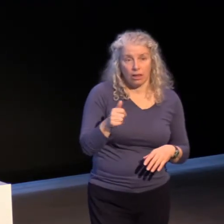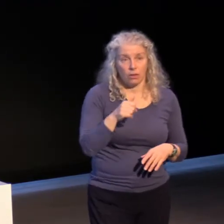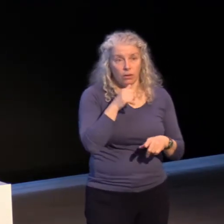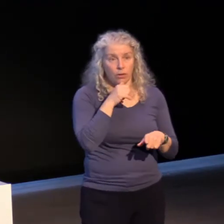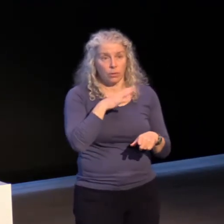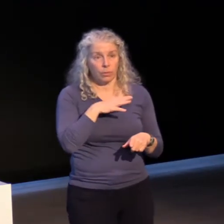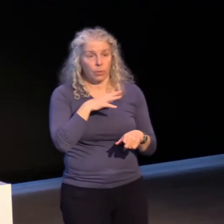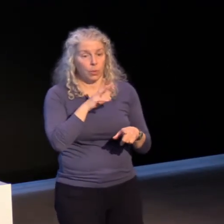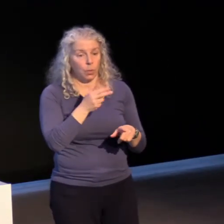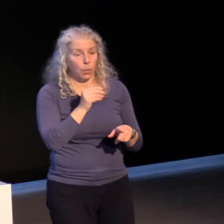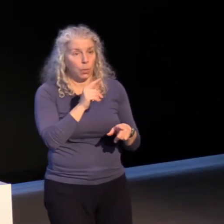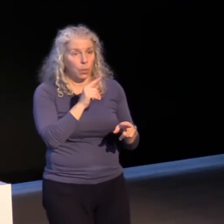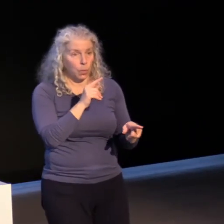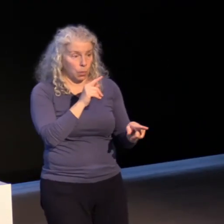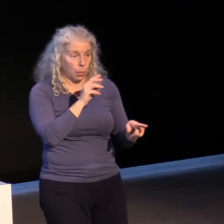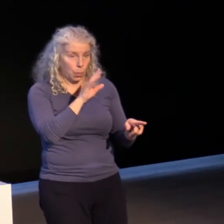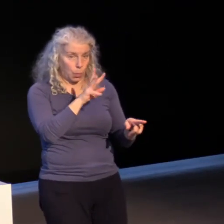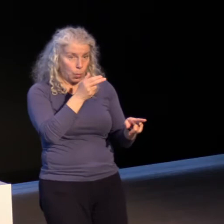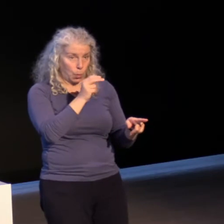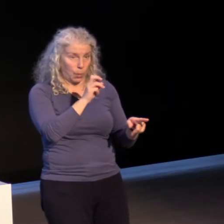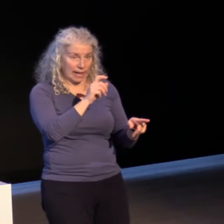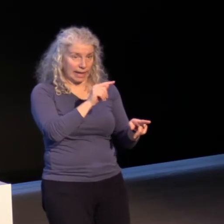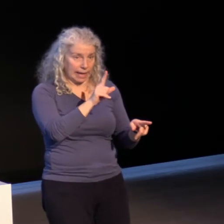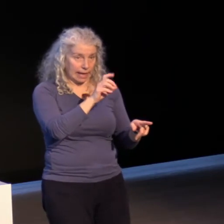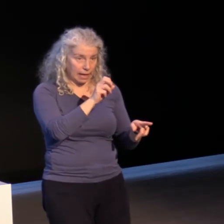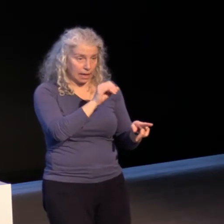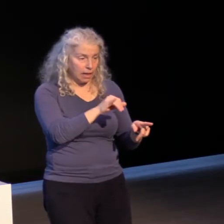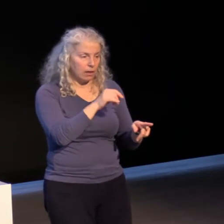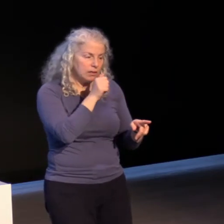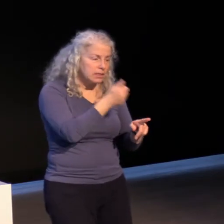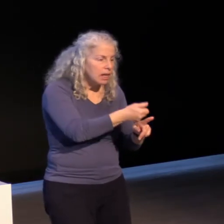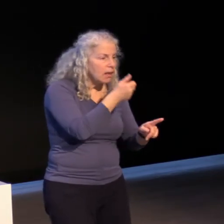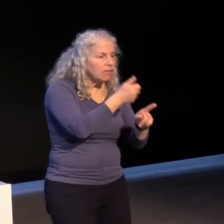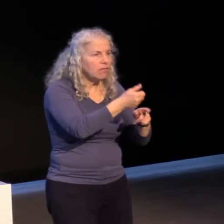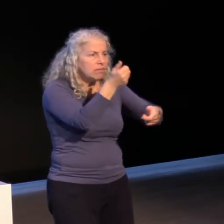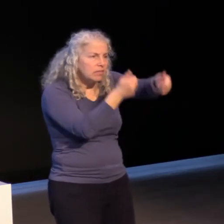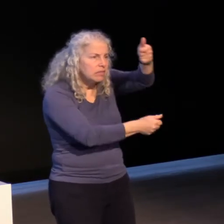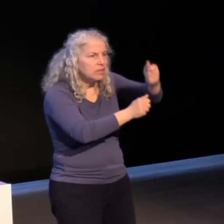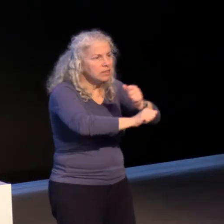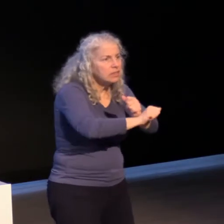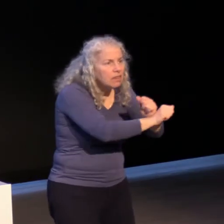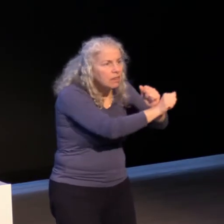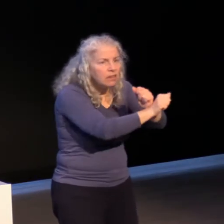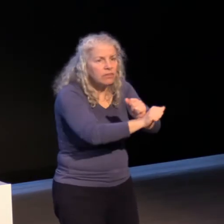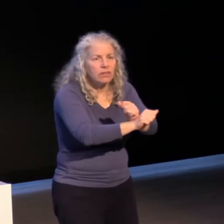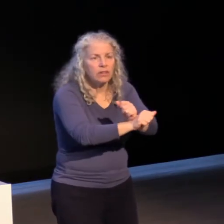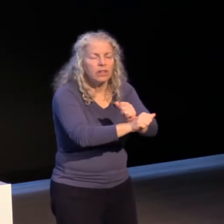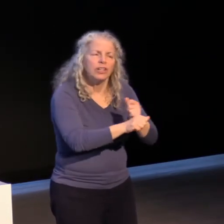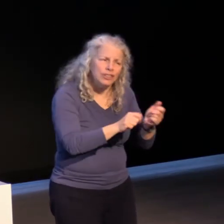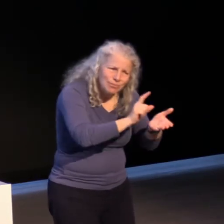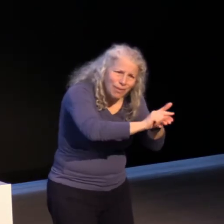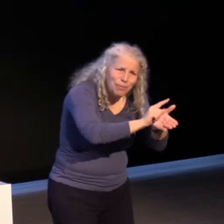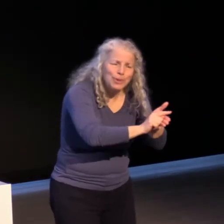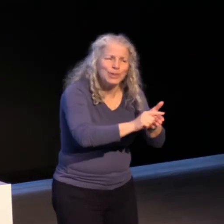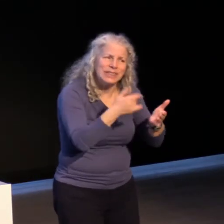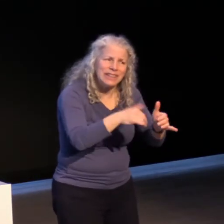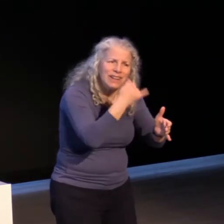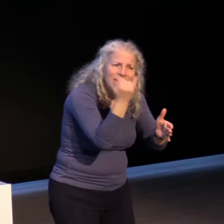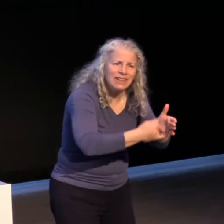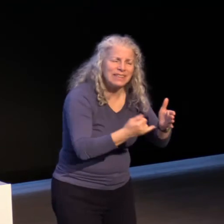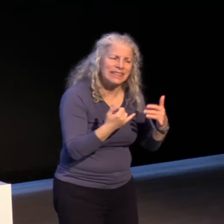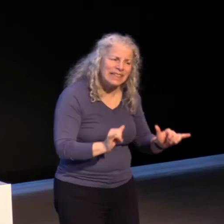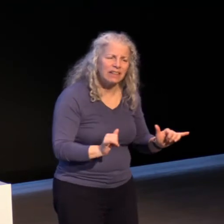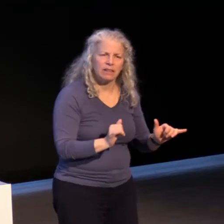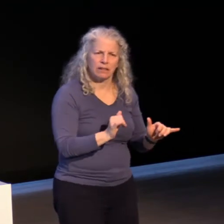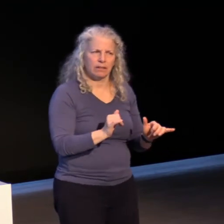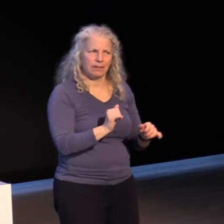notoriety as an artist, as a writer, while she thrived under her master's keep, Yes, she was published, but still in